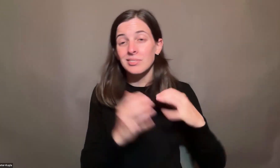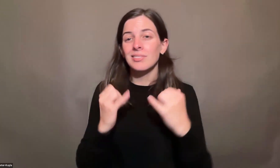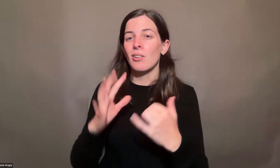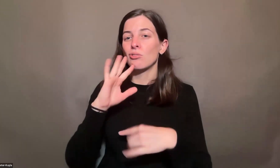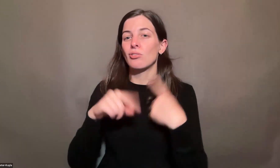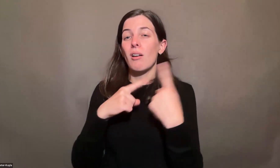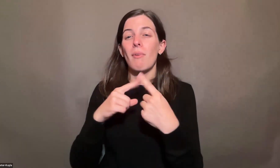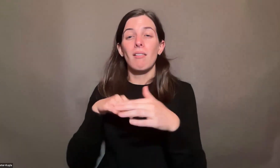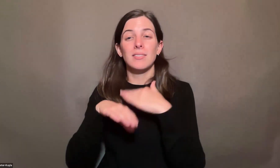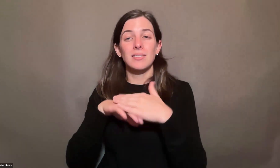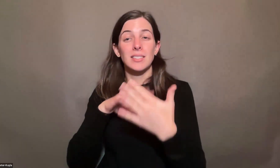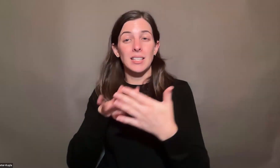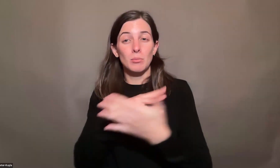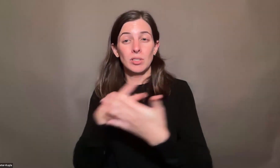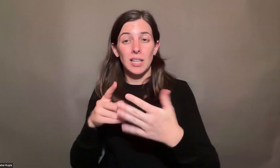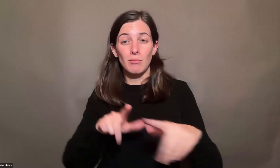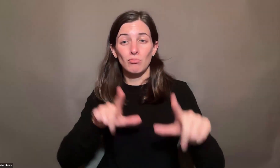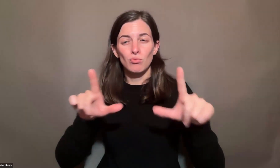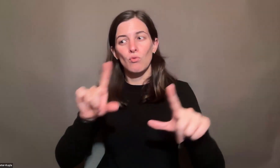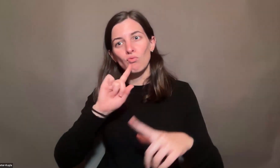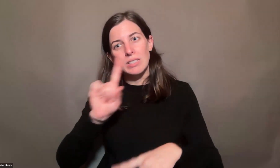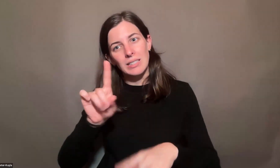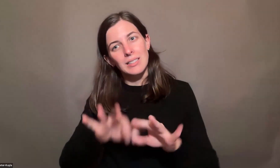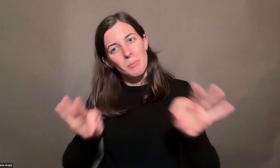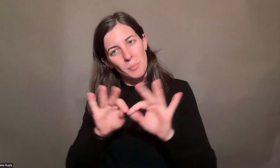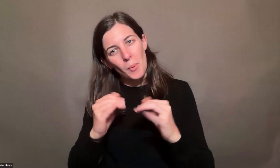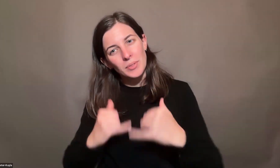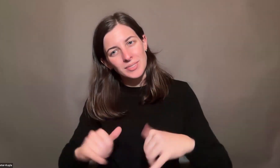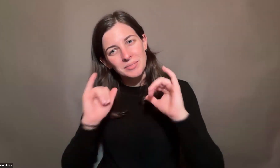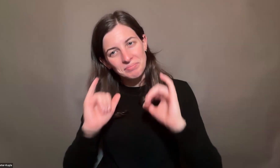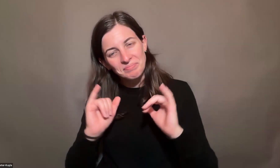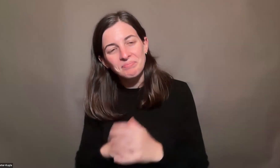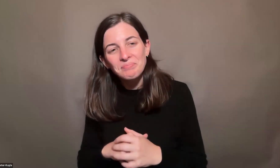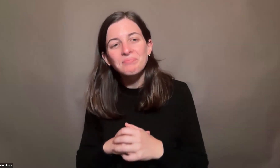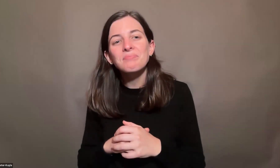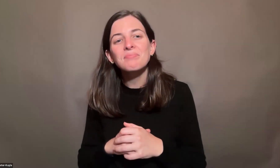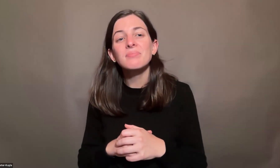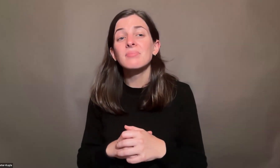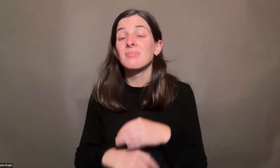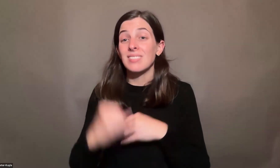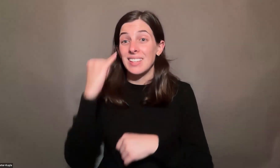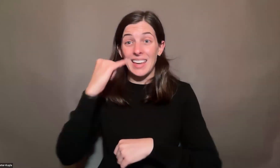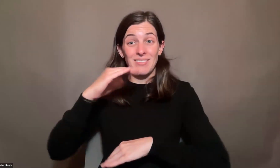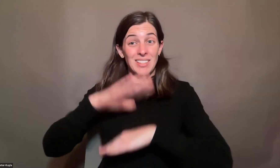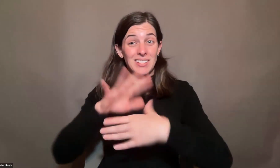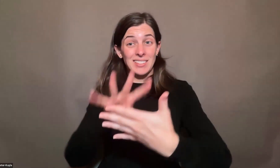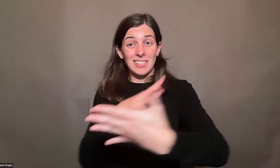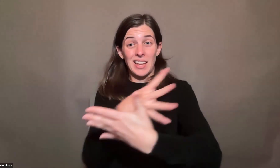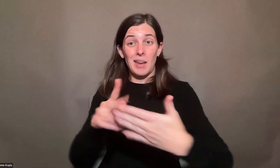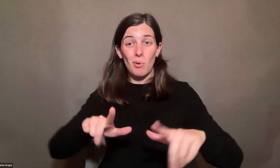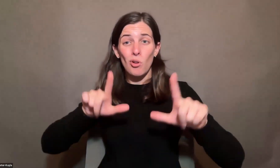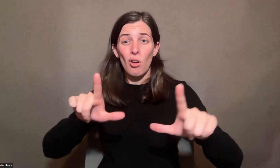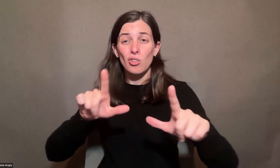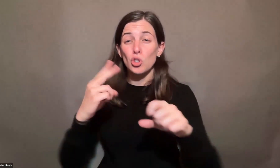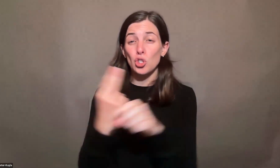this is really, really important. I love a table when used correctly. Tables are really great. They're a useful tool